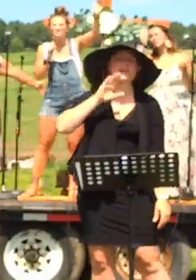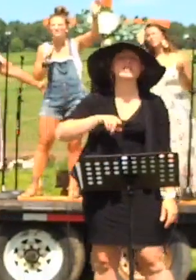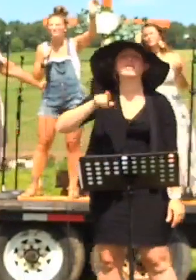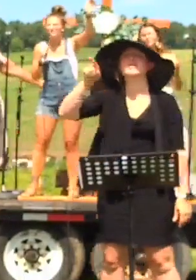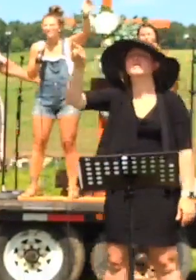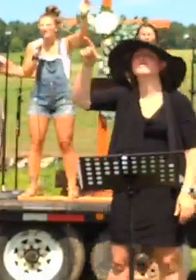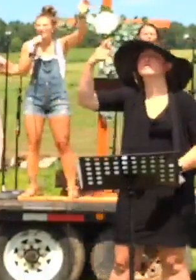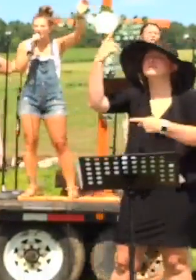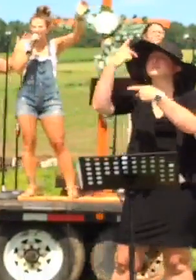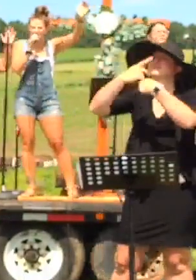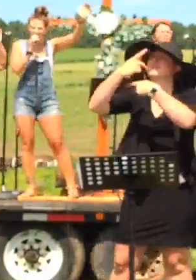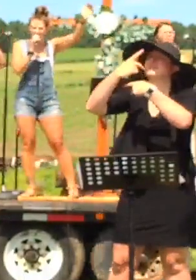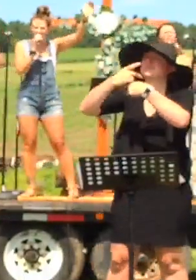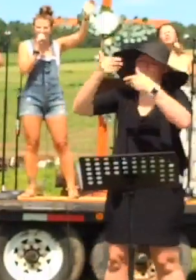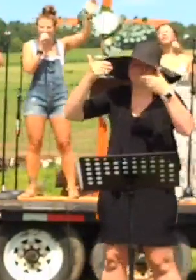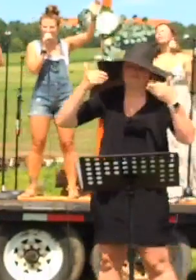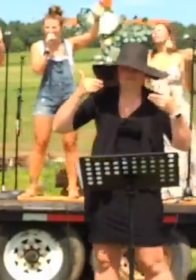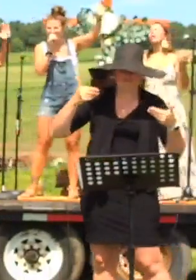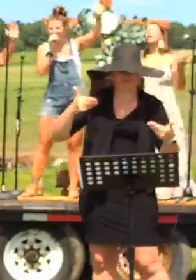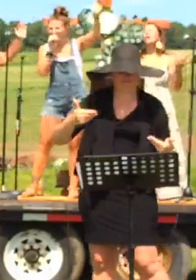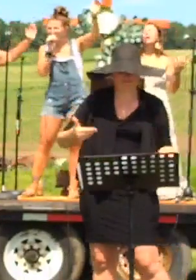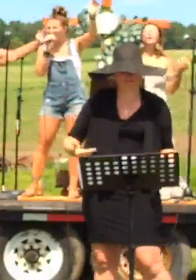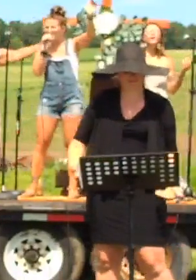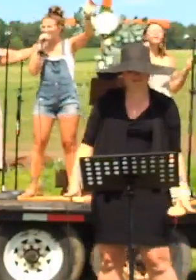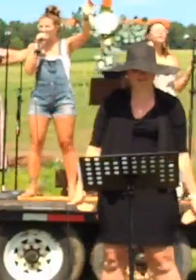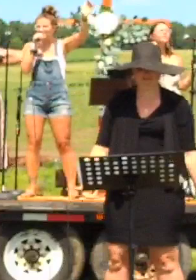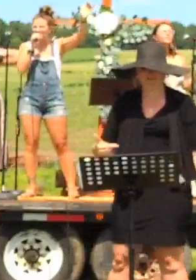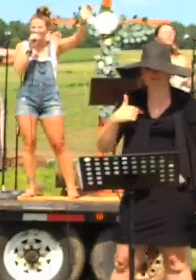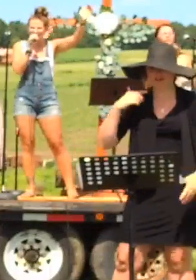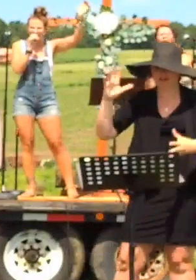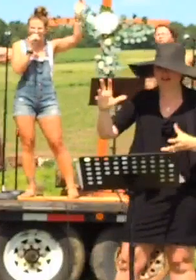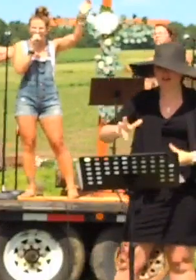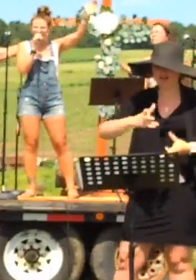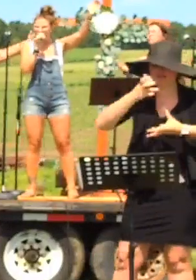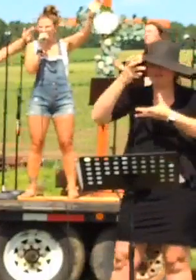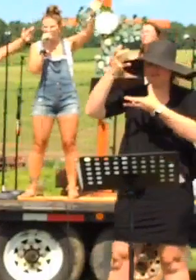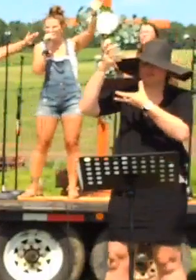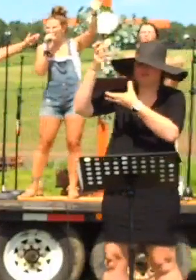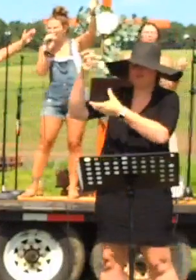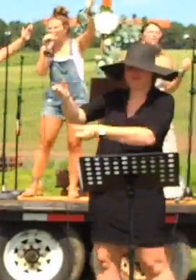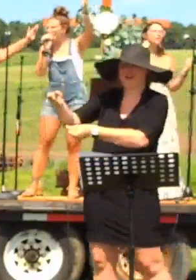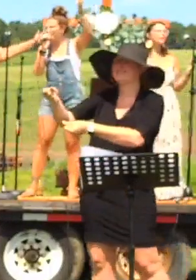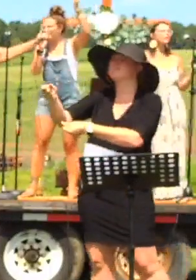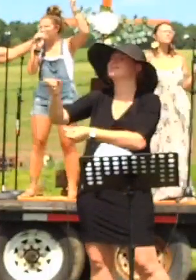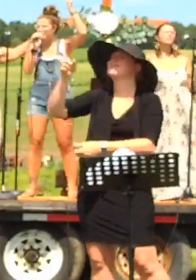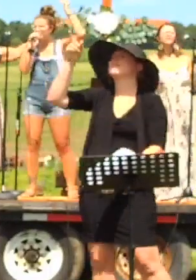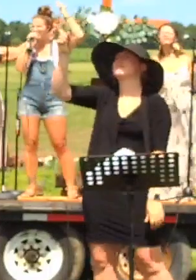faithfulness. I'm still in your hands. This is my